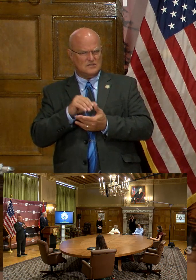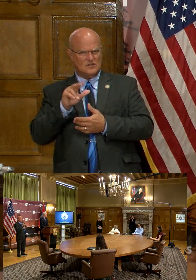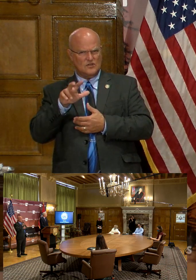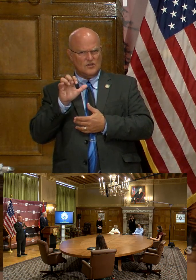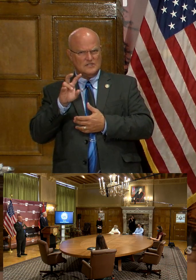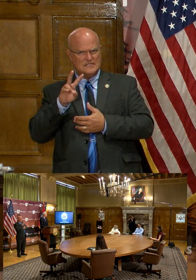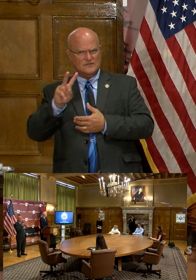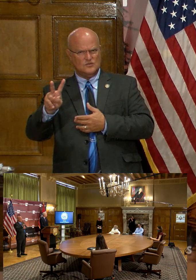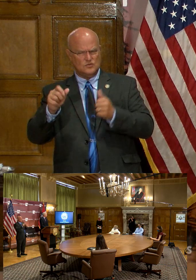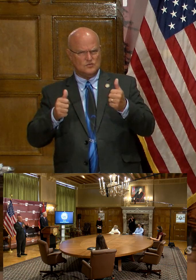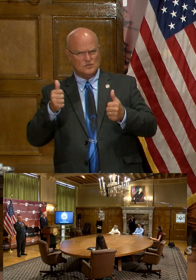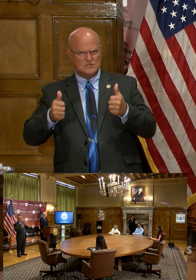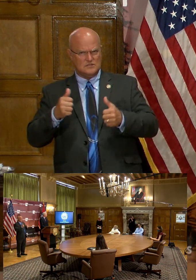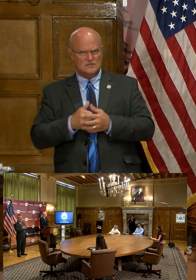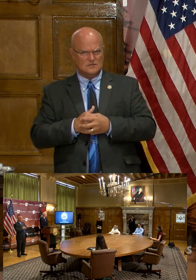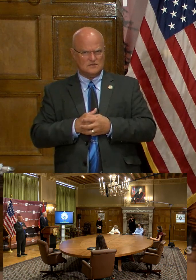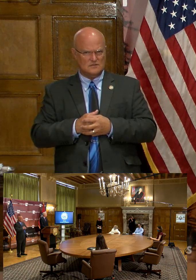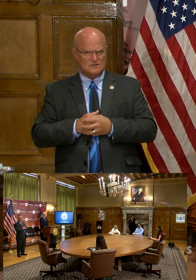4,372?